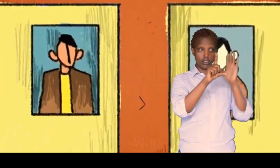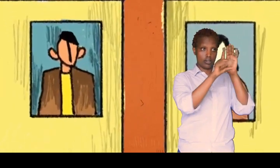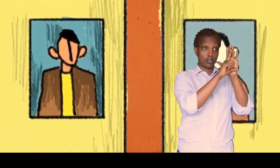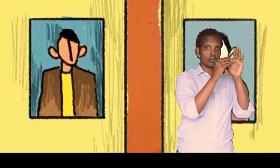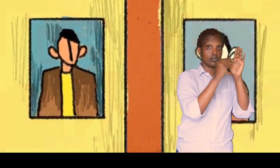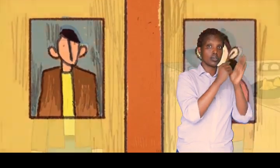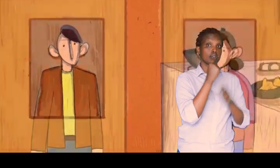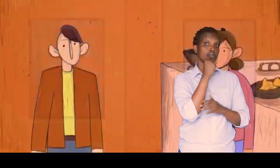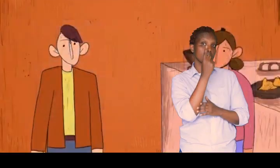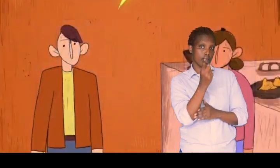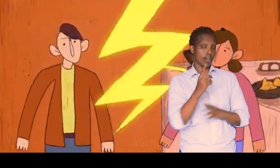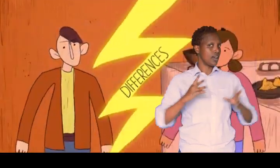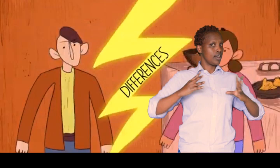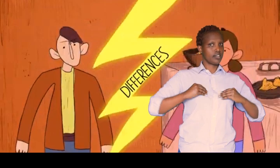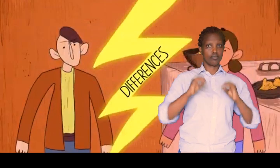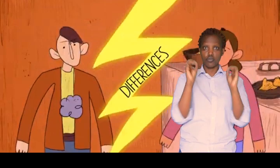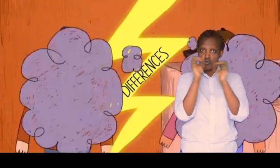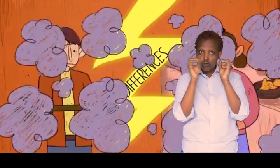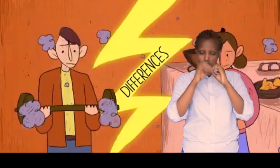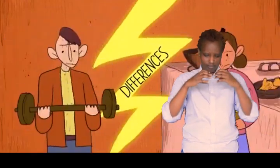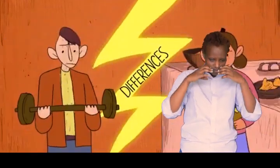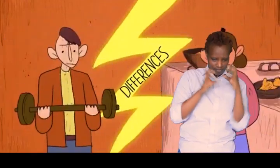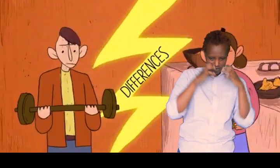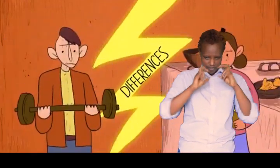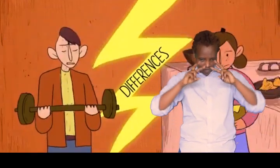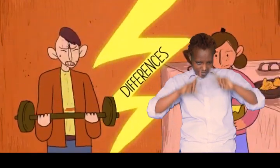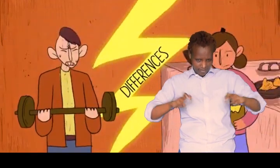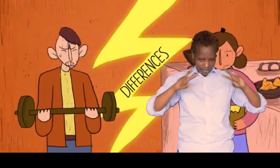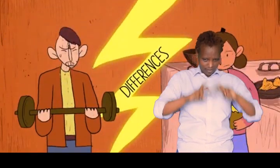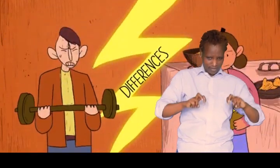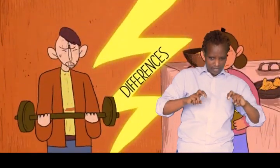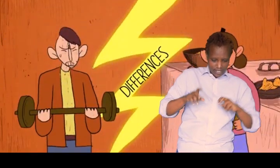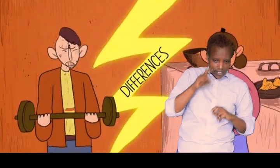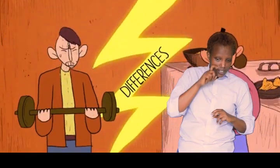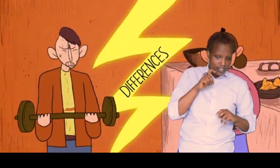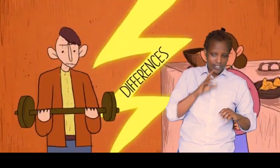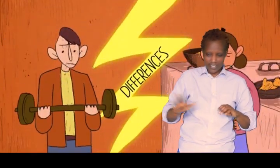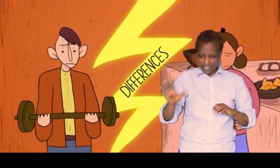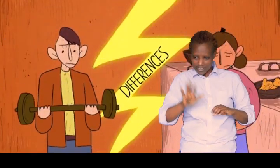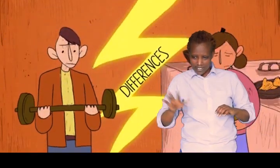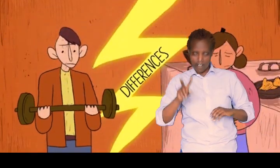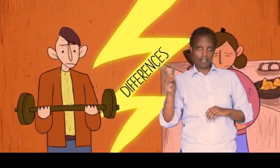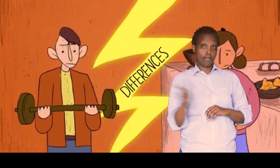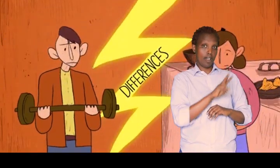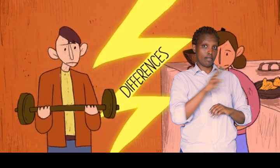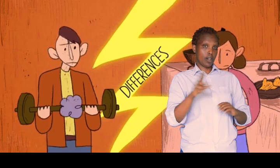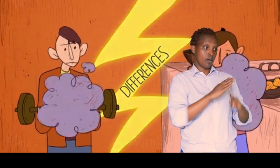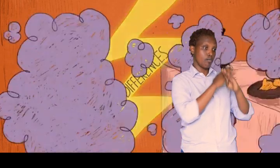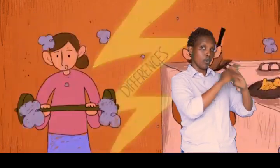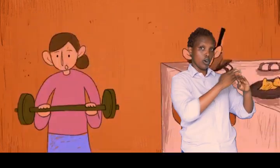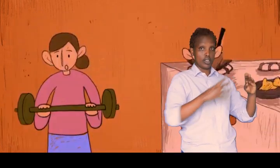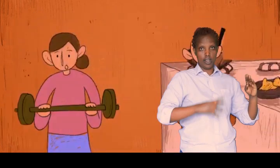determination tests in India so as to prevent female sex-selective abortion as well as a mandated quota